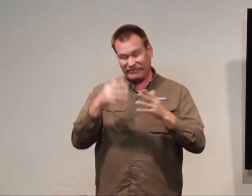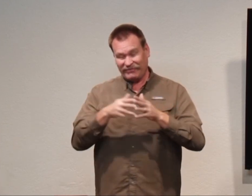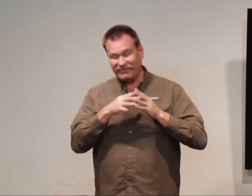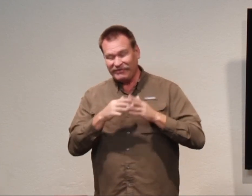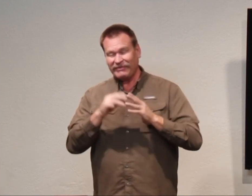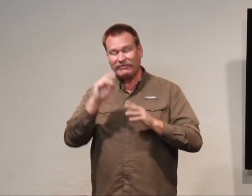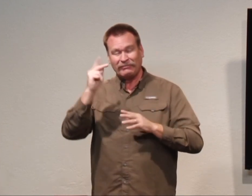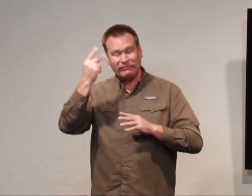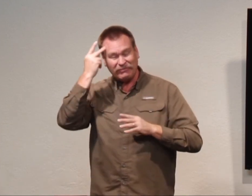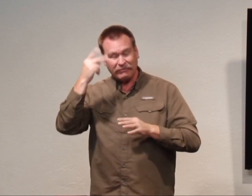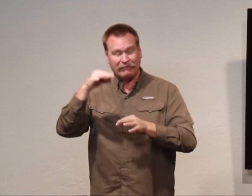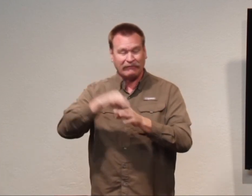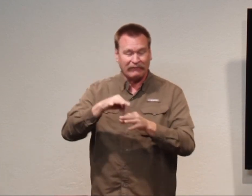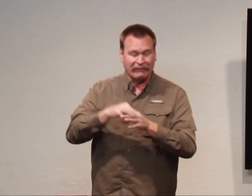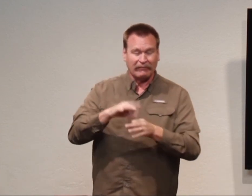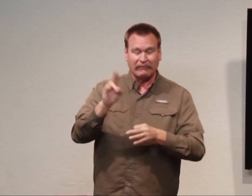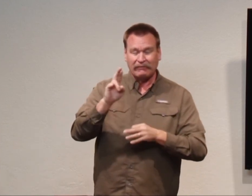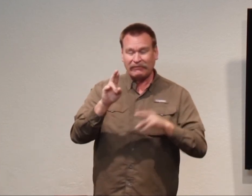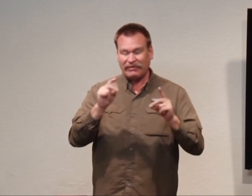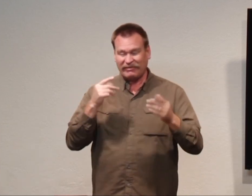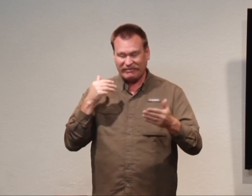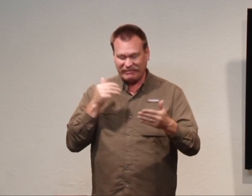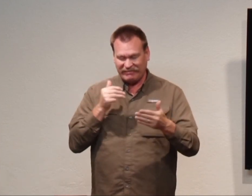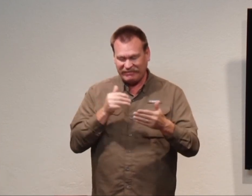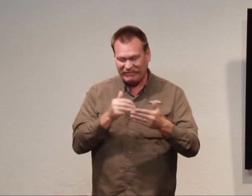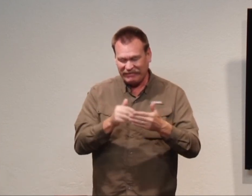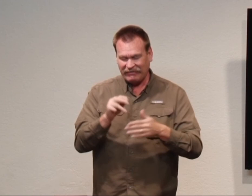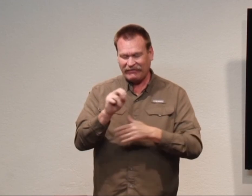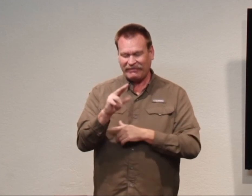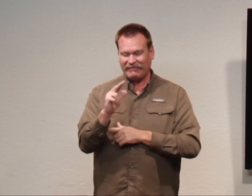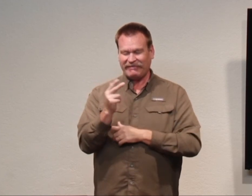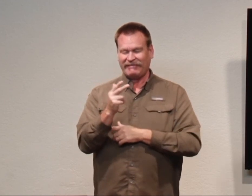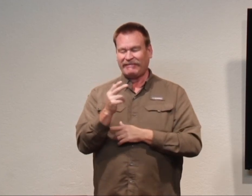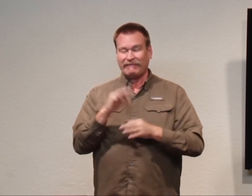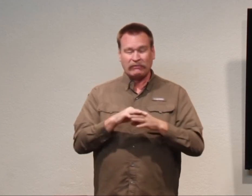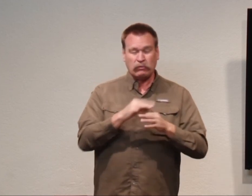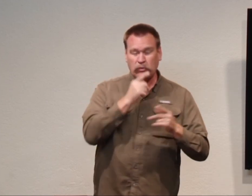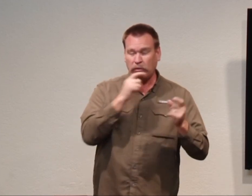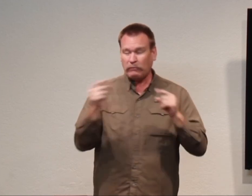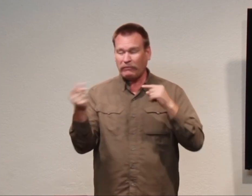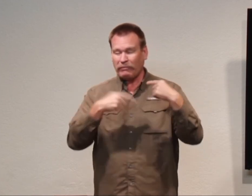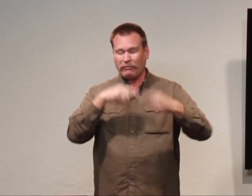victory. And you know, we know that the elections are coming